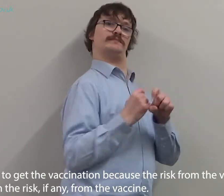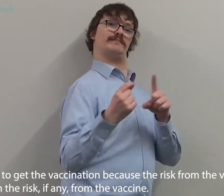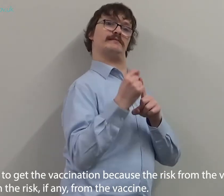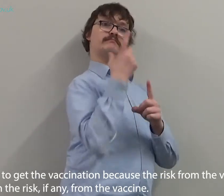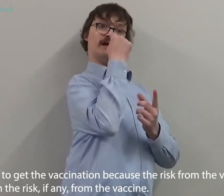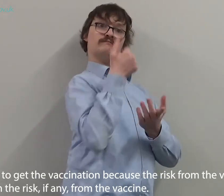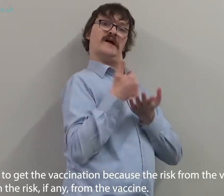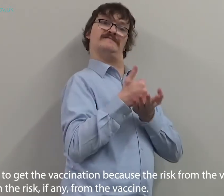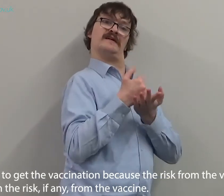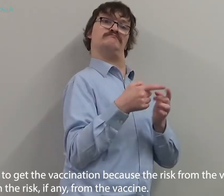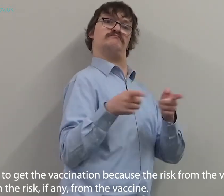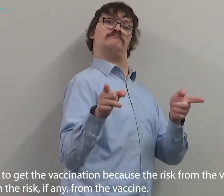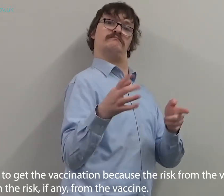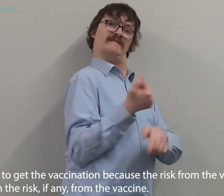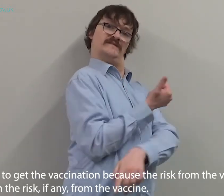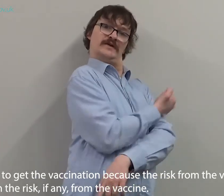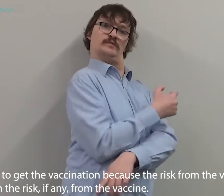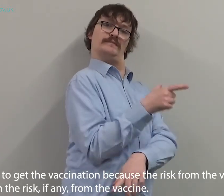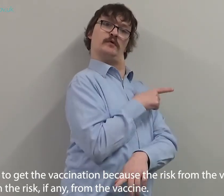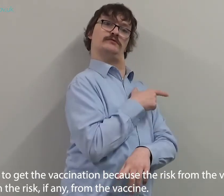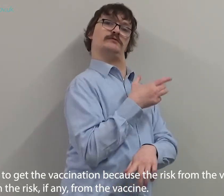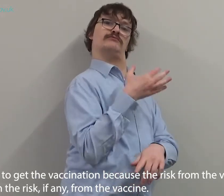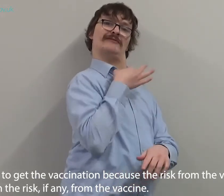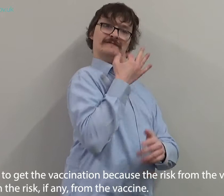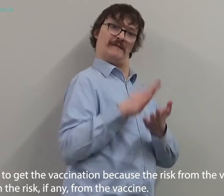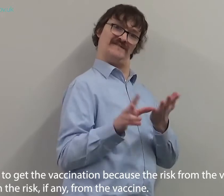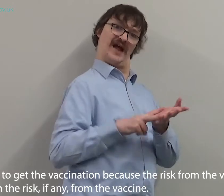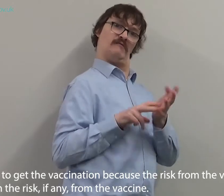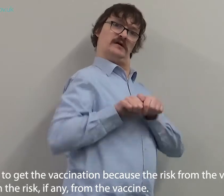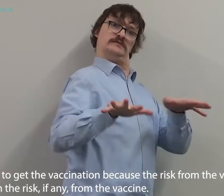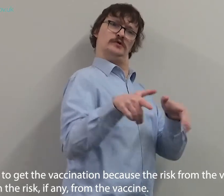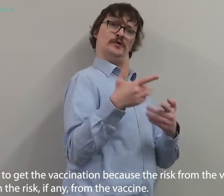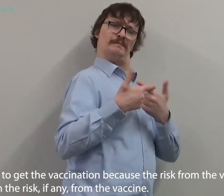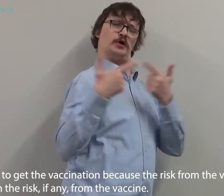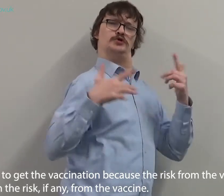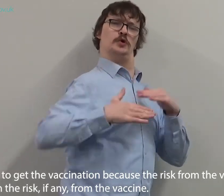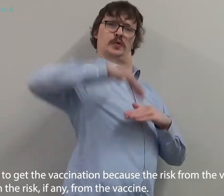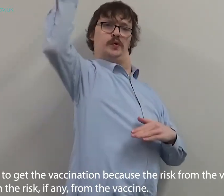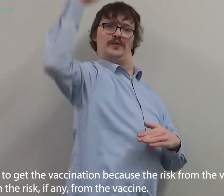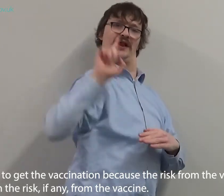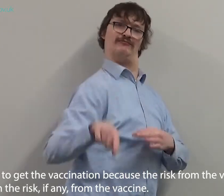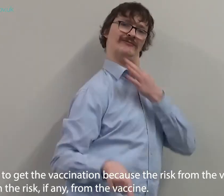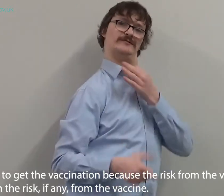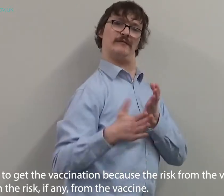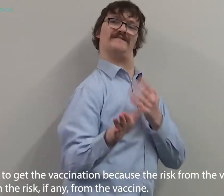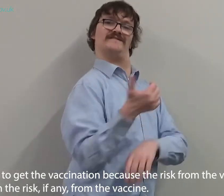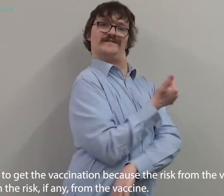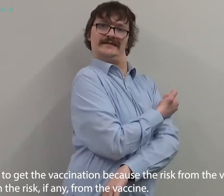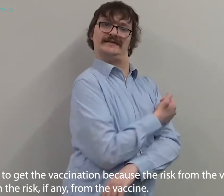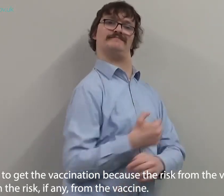by their GP to get the vaccination because the risk from the virus is far, far bigger than the risk, if any, from the